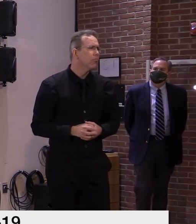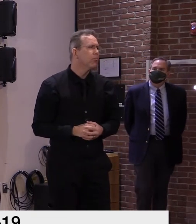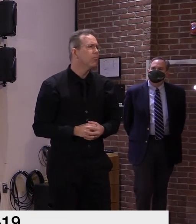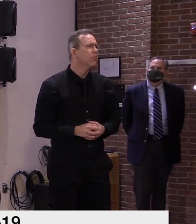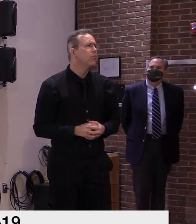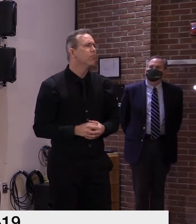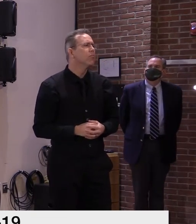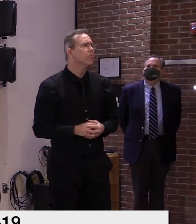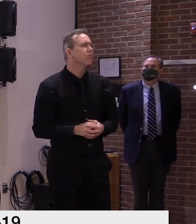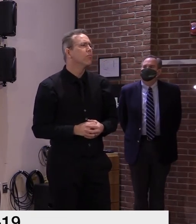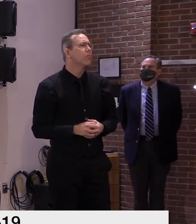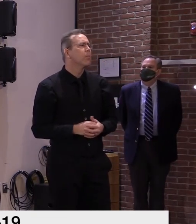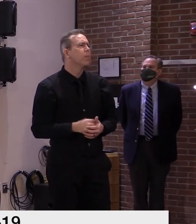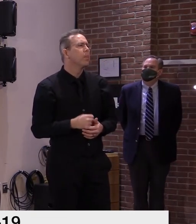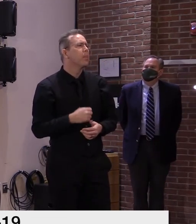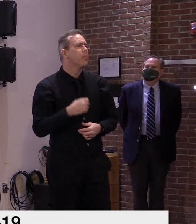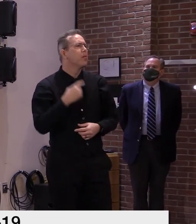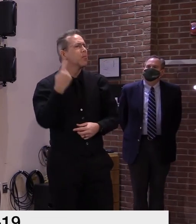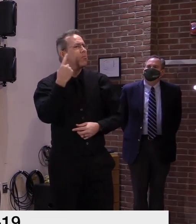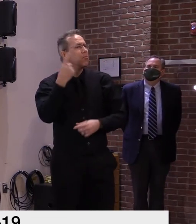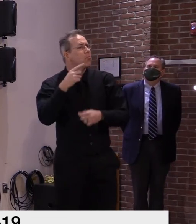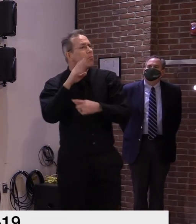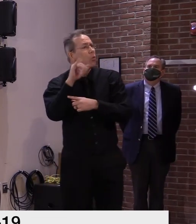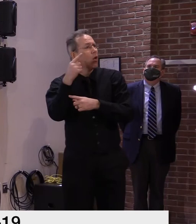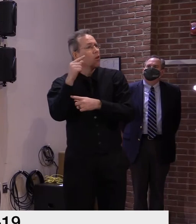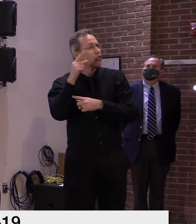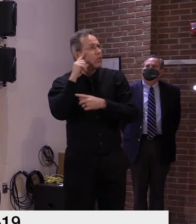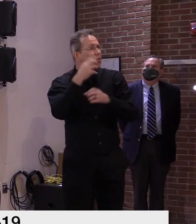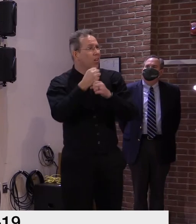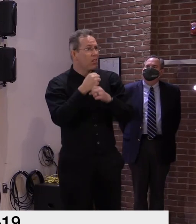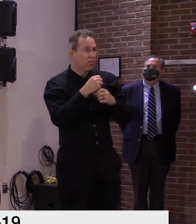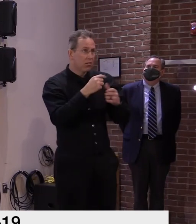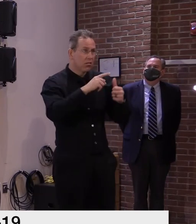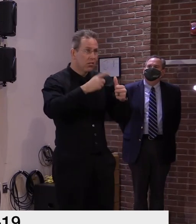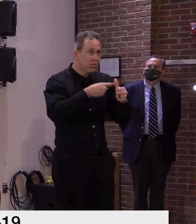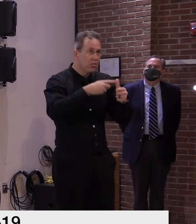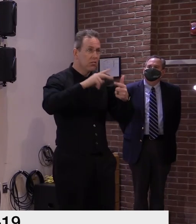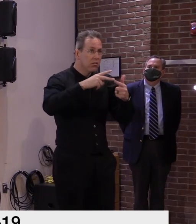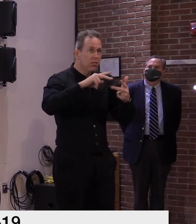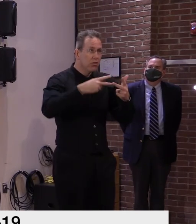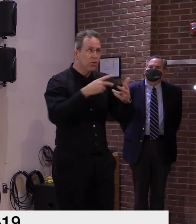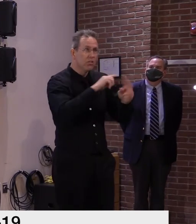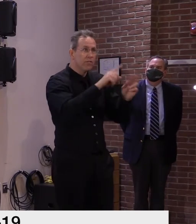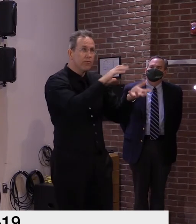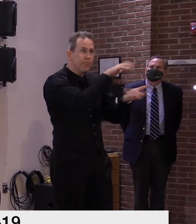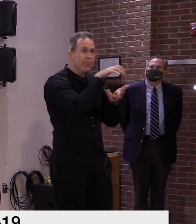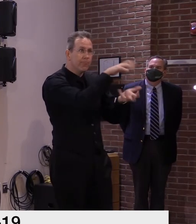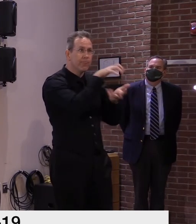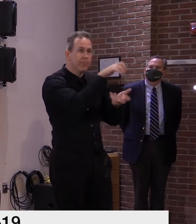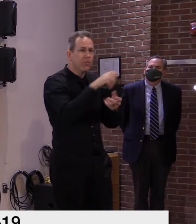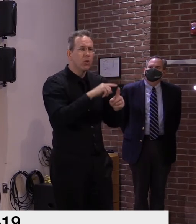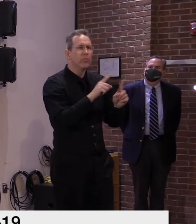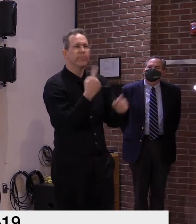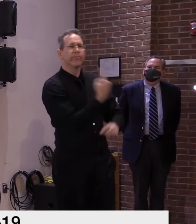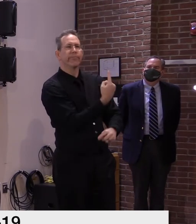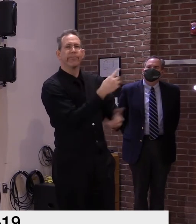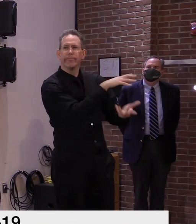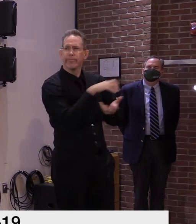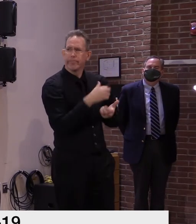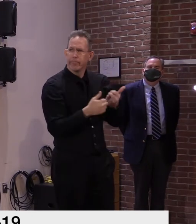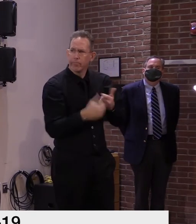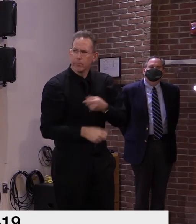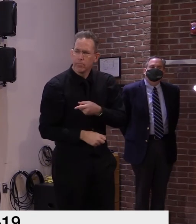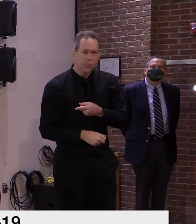offer again? They will continue, and Alice should let Secretary Smith answer this, but they have this